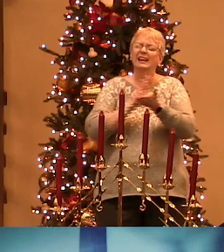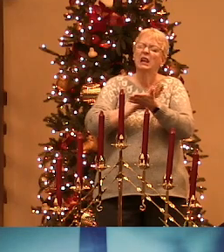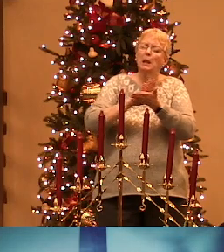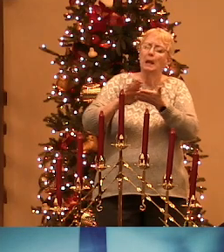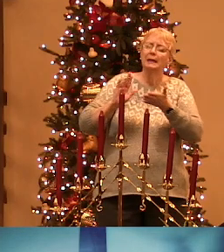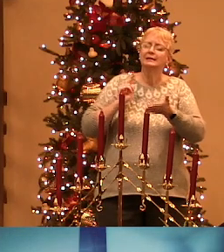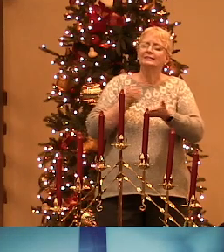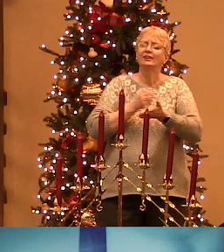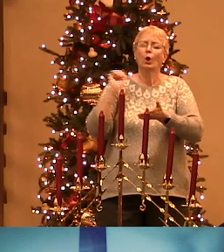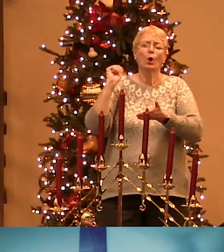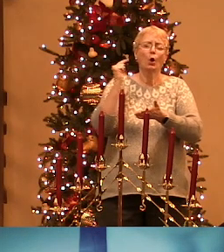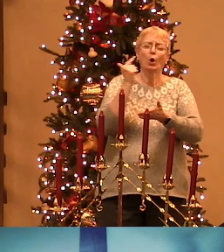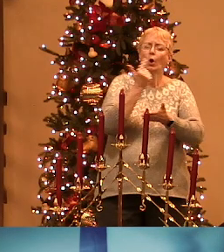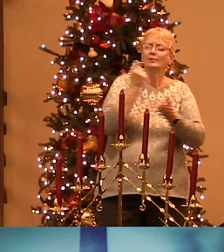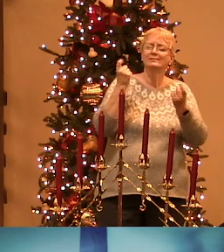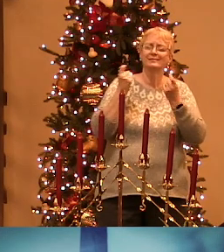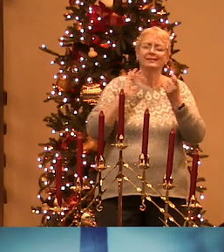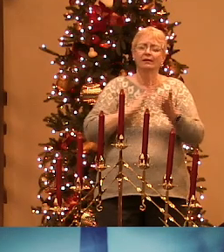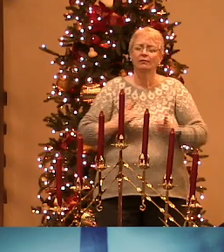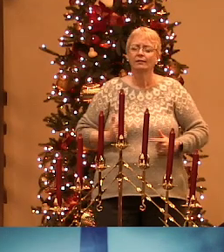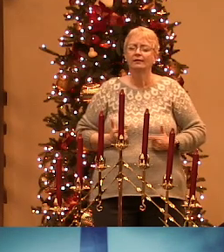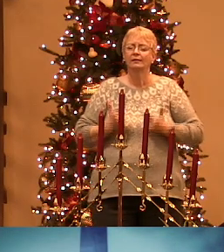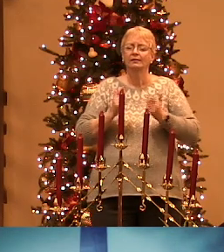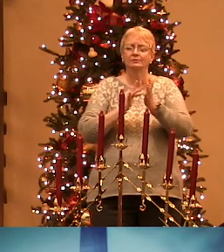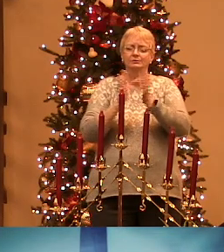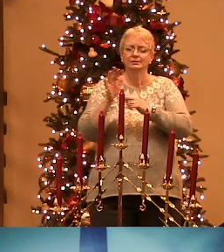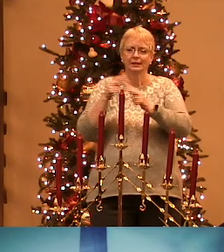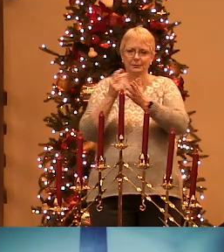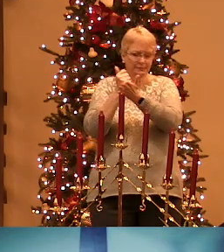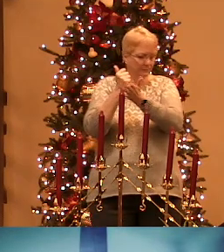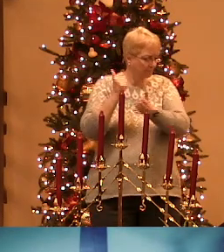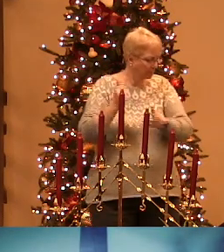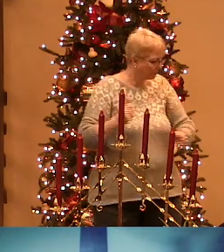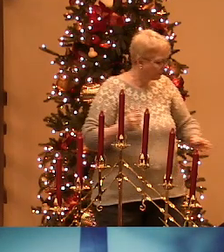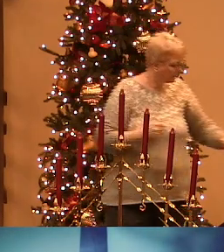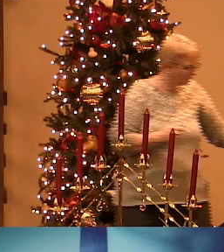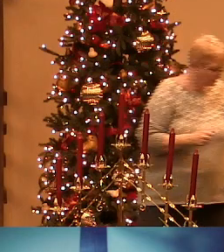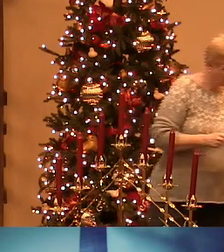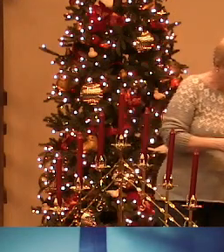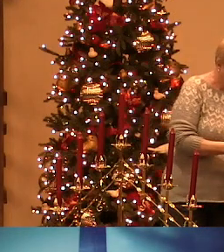all unrighteousness. We praise you. In Jesus' name, amen.